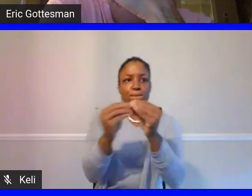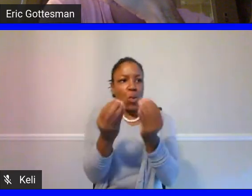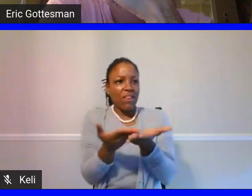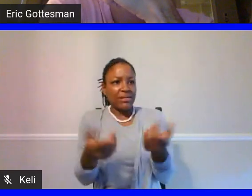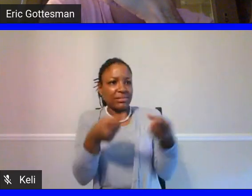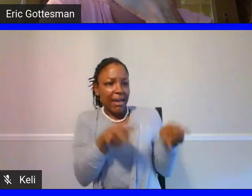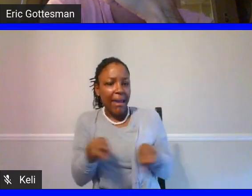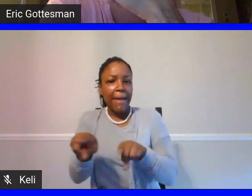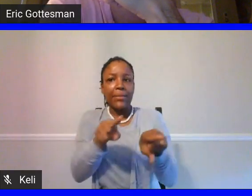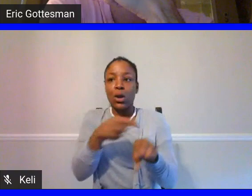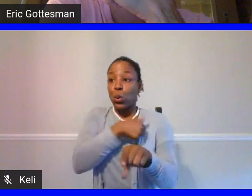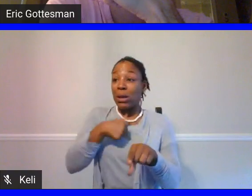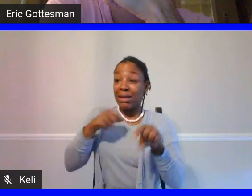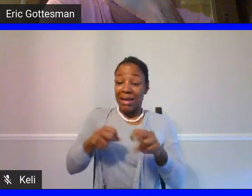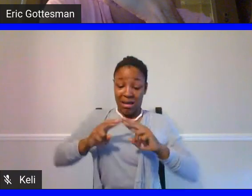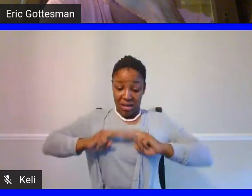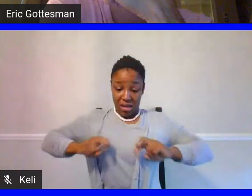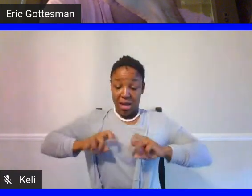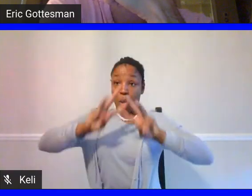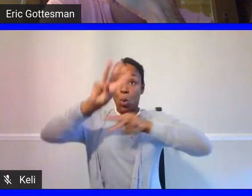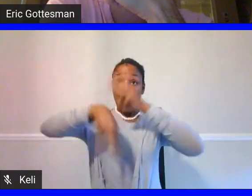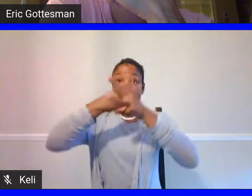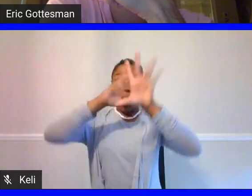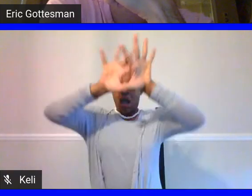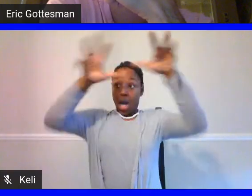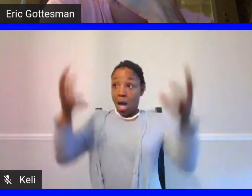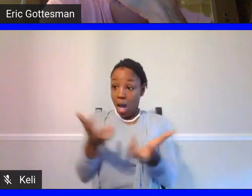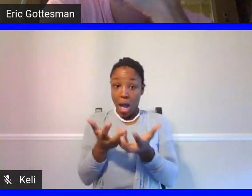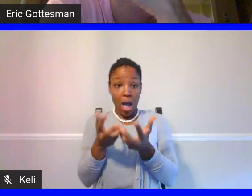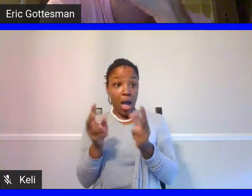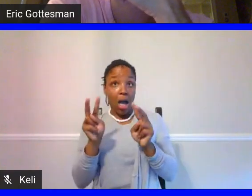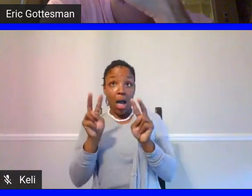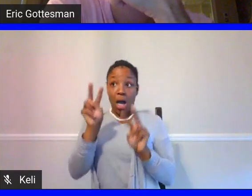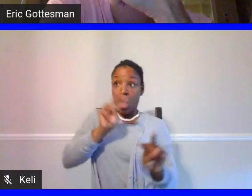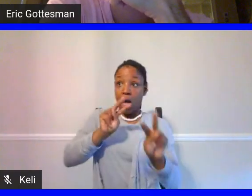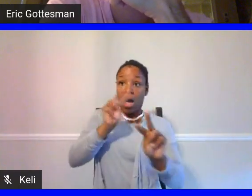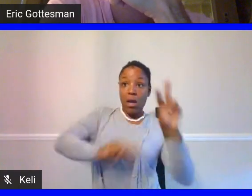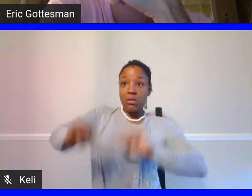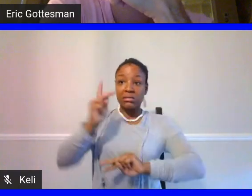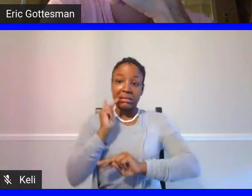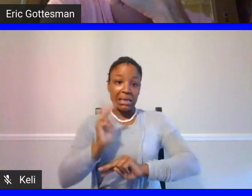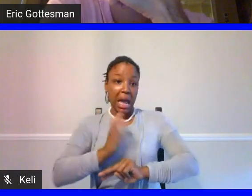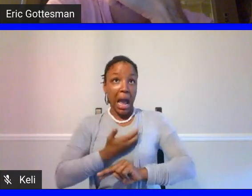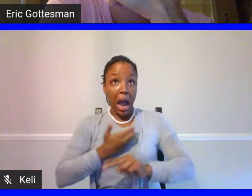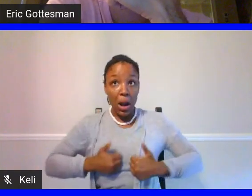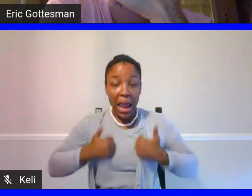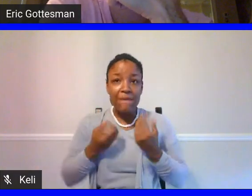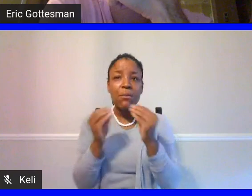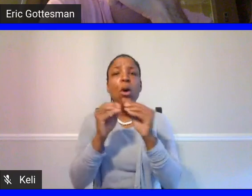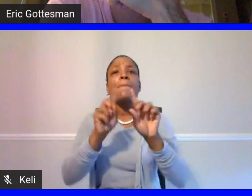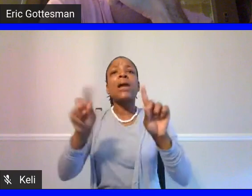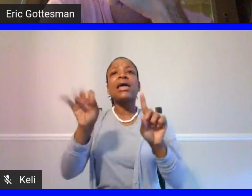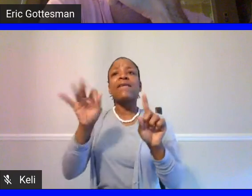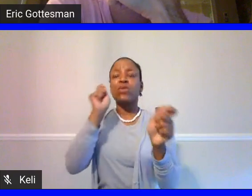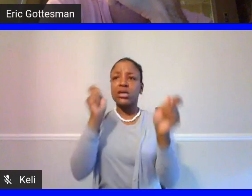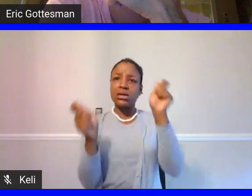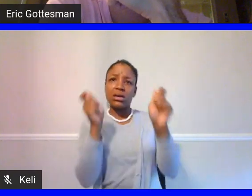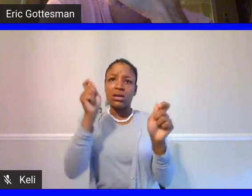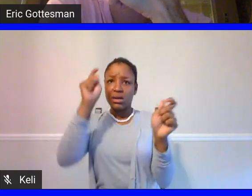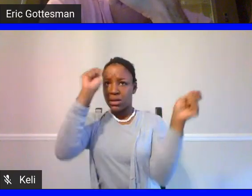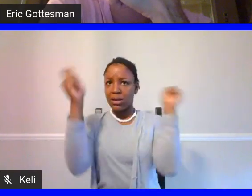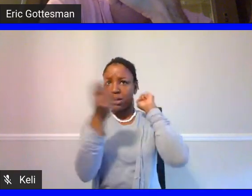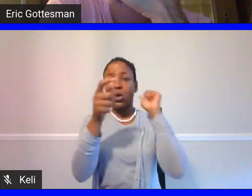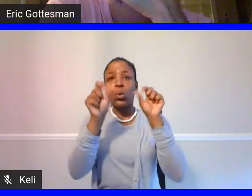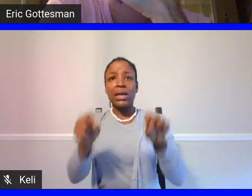collective well-being. But if I pull that, if I shift that lens a little bit more, it's also a chance for us